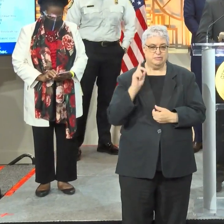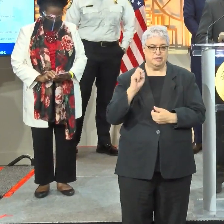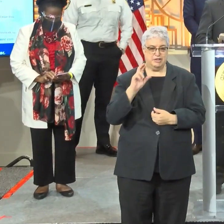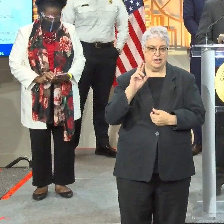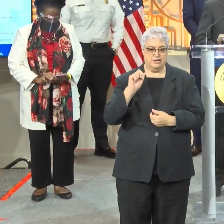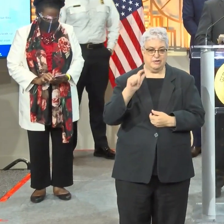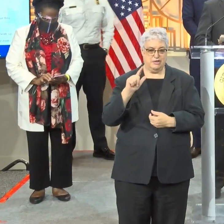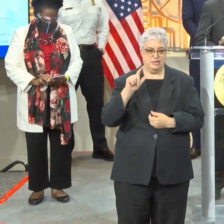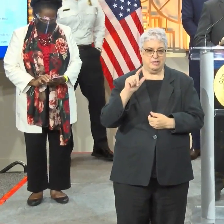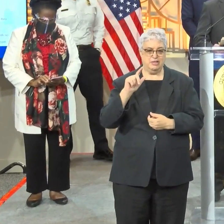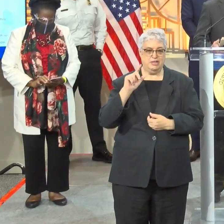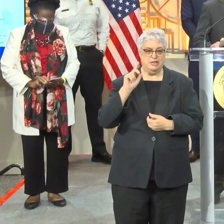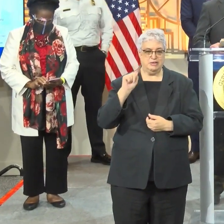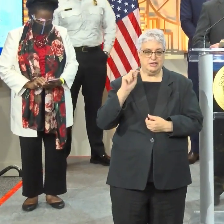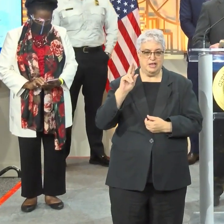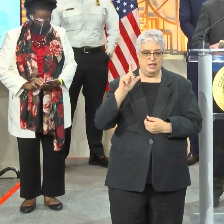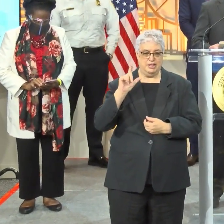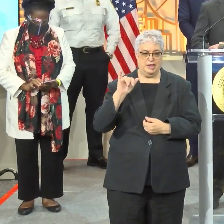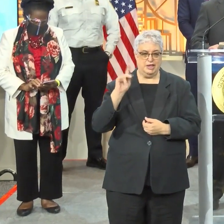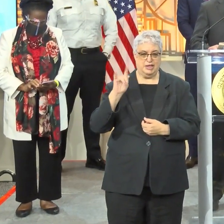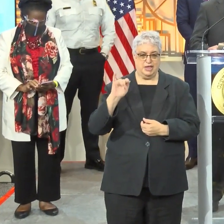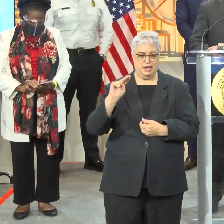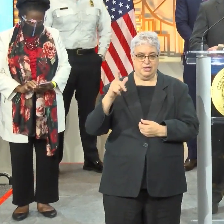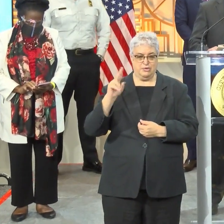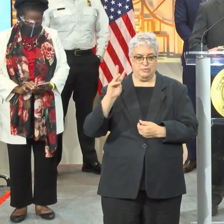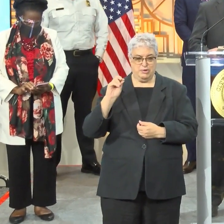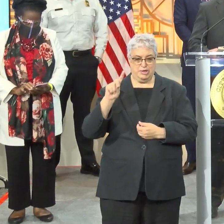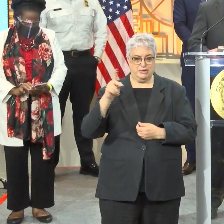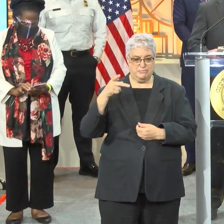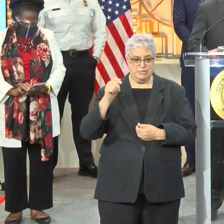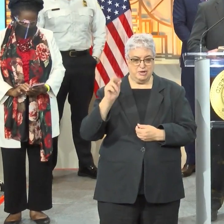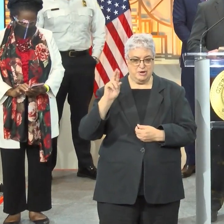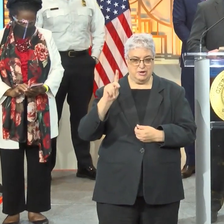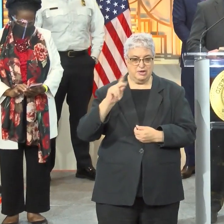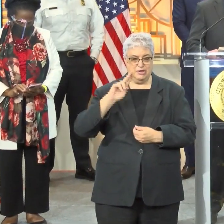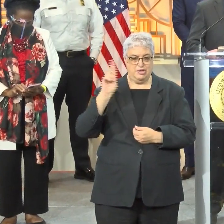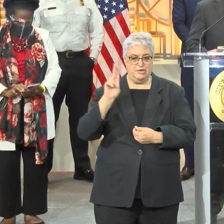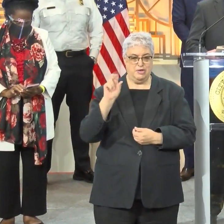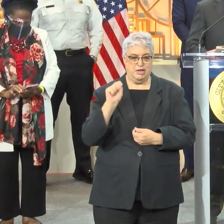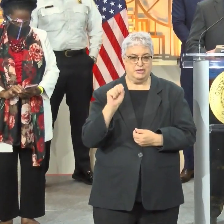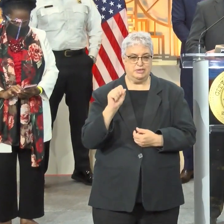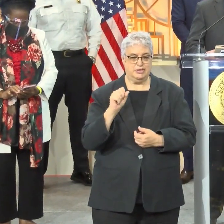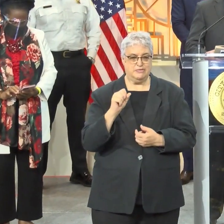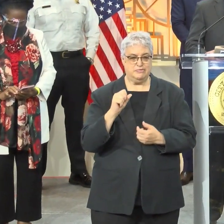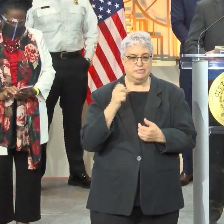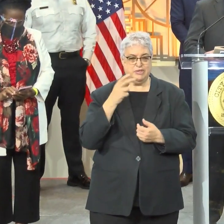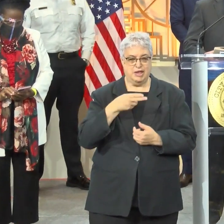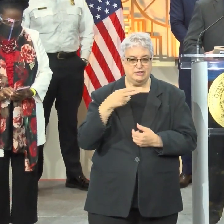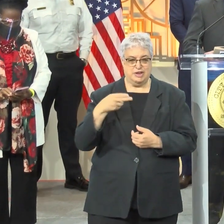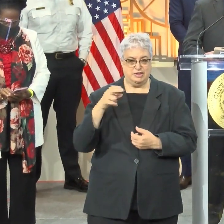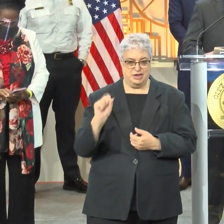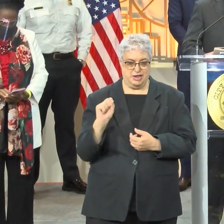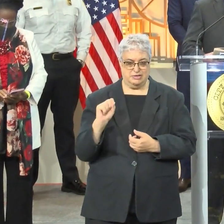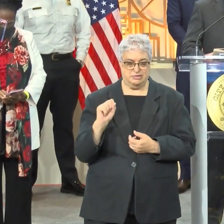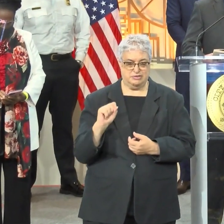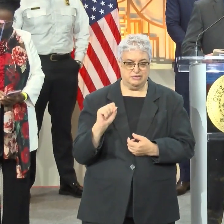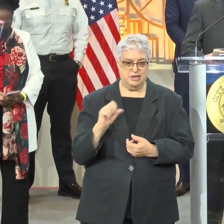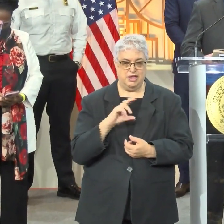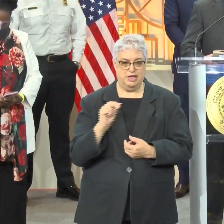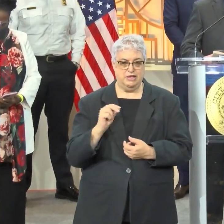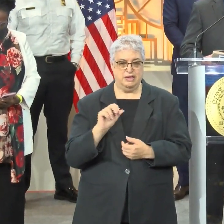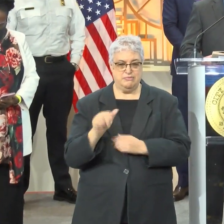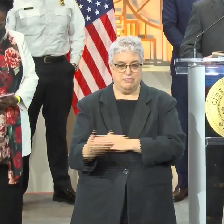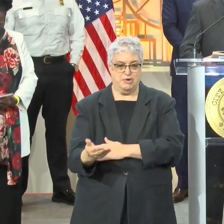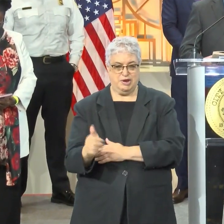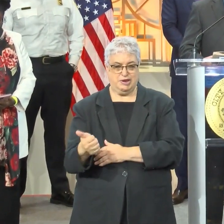Kingwood Park, those are two sites that we're working in cooperation with the U.S. Health and Human Services Commission. And they run from